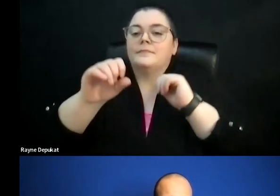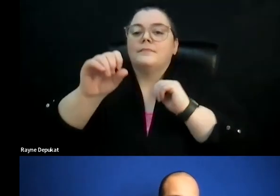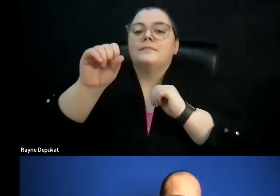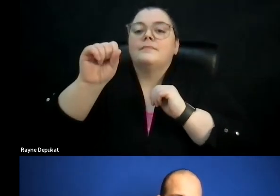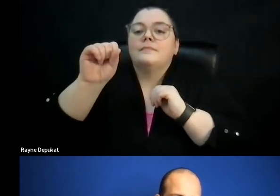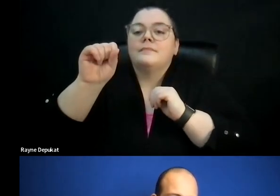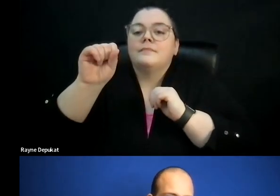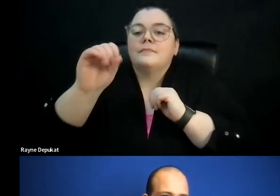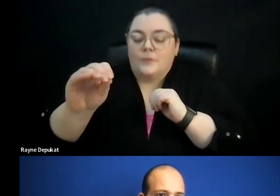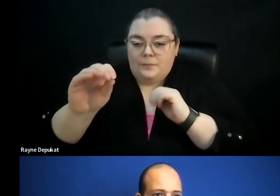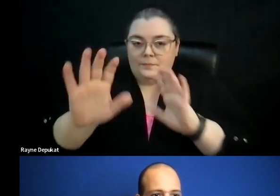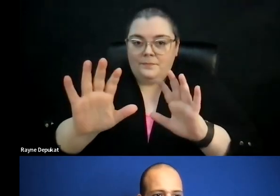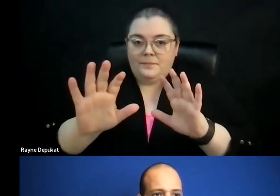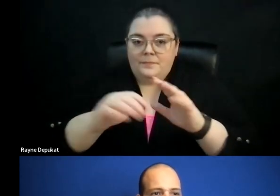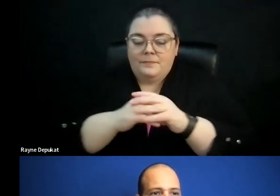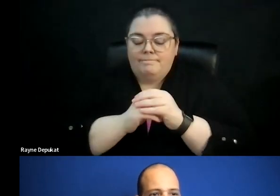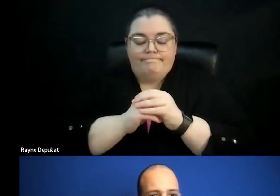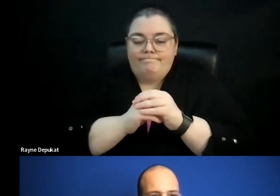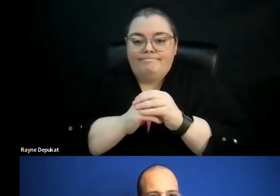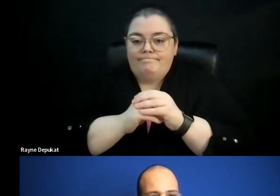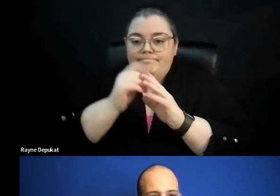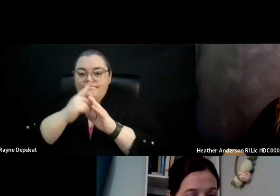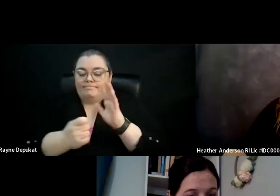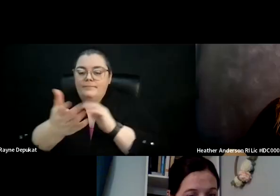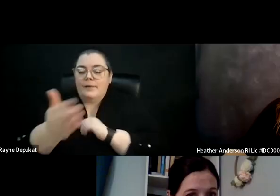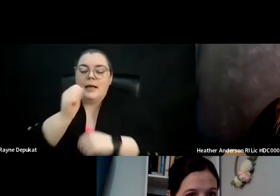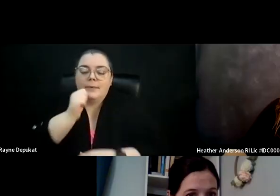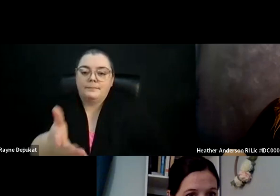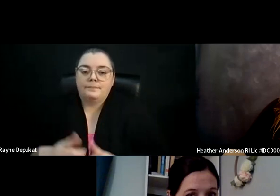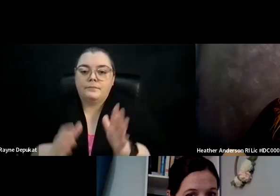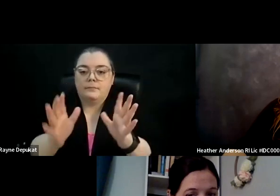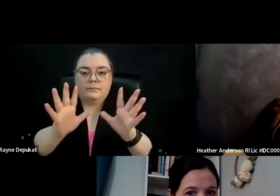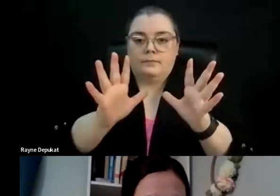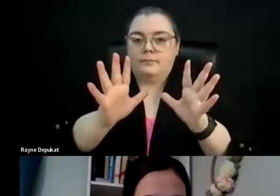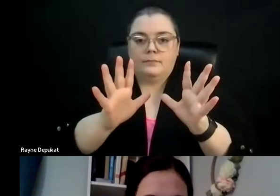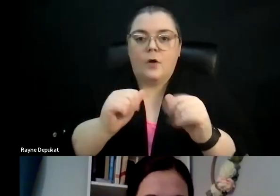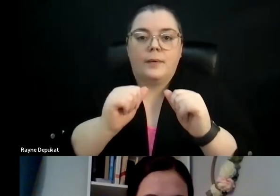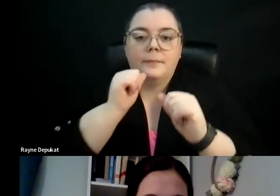Great. We've got confirmation from the interpreters that they will stay a few extra minutes. Amy?